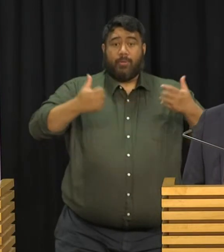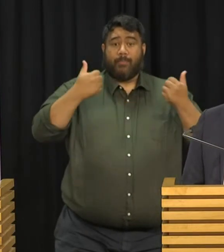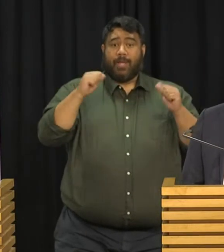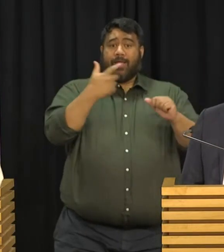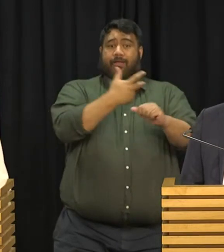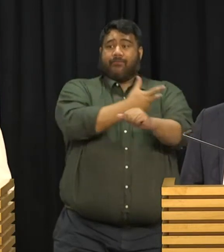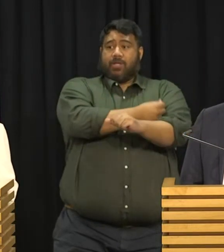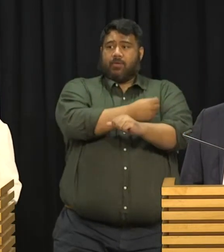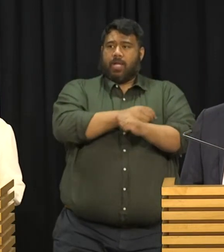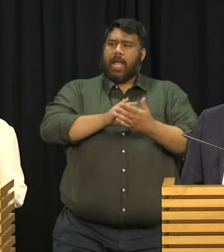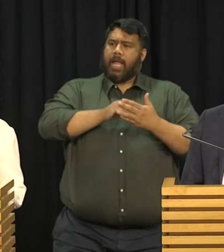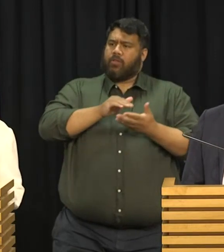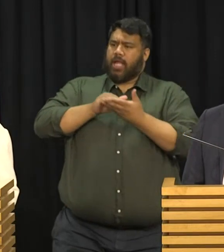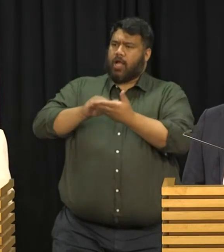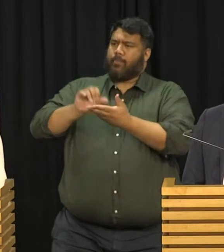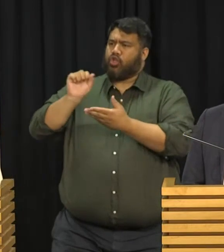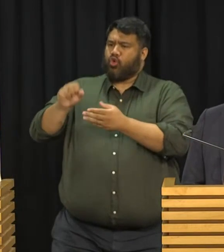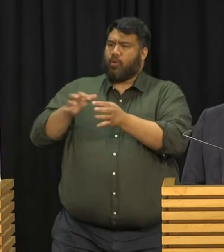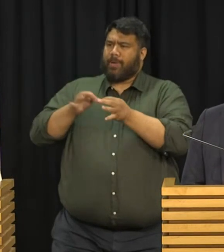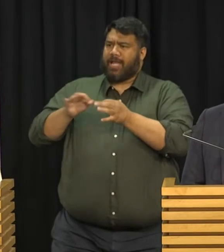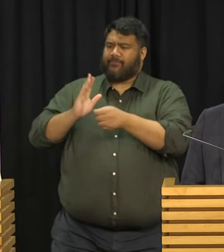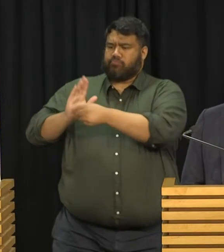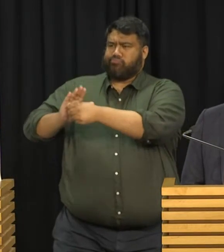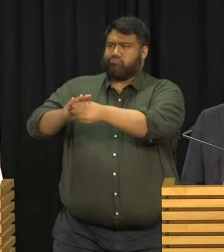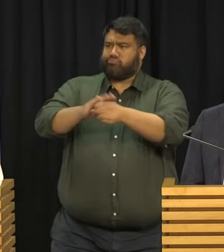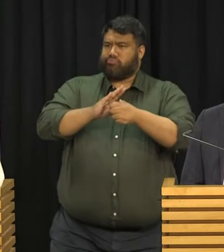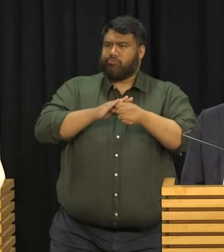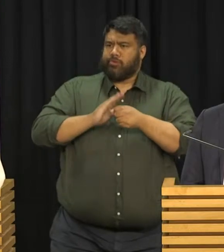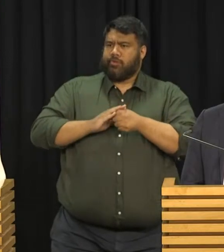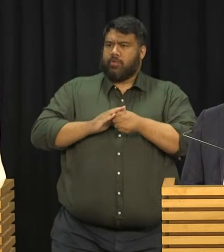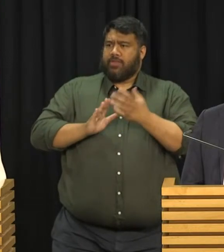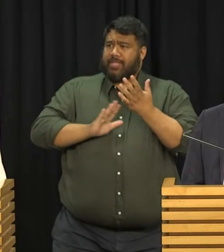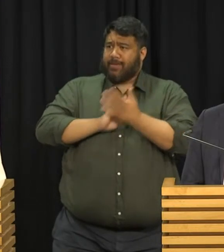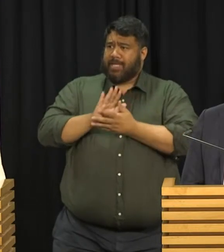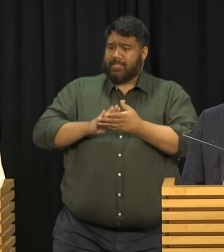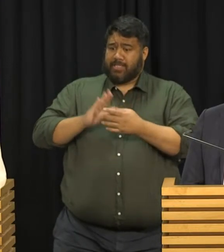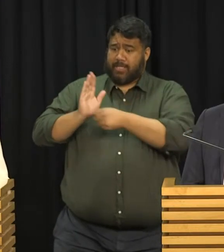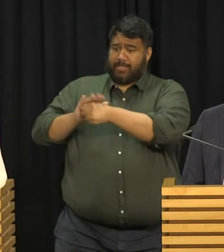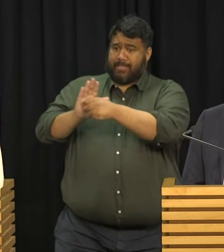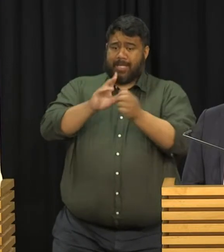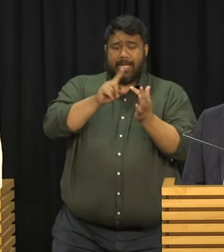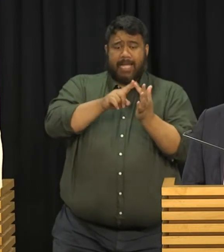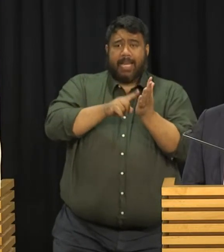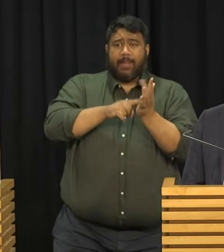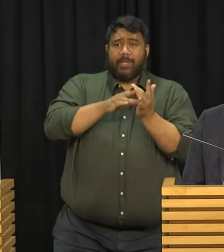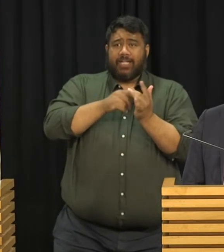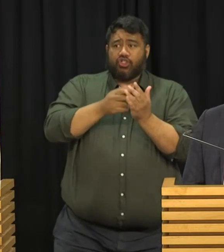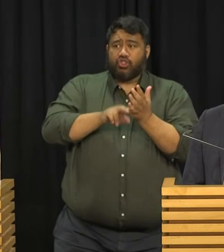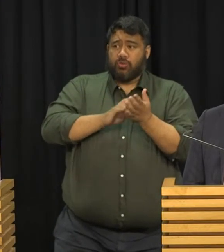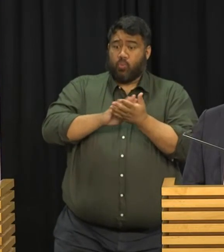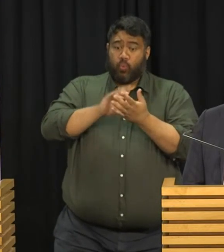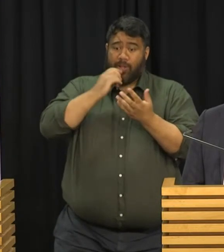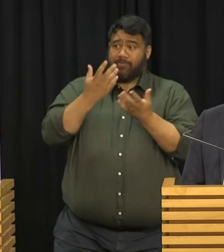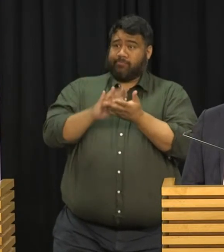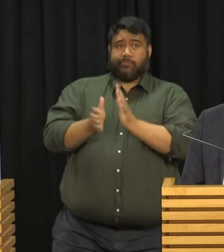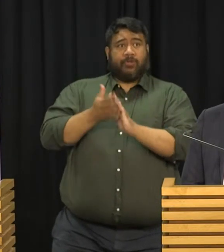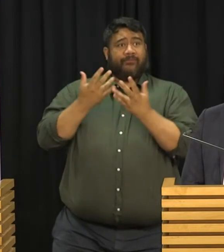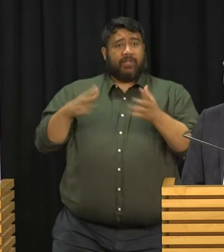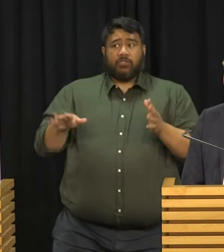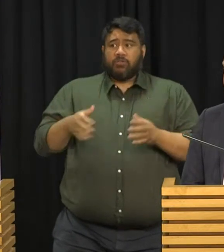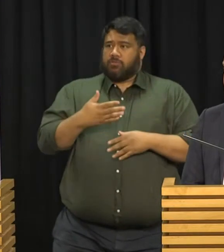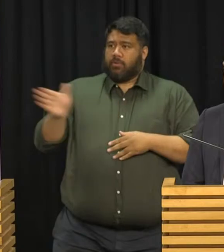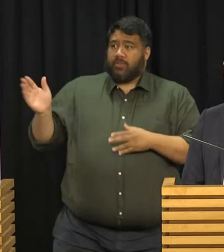strategies? Does that mean the sort of elimination strategy slowly phases out and a new strategy fades in? Yes. And look, you heard me say